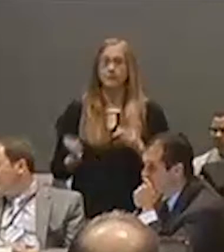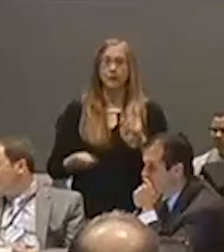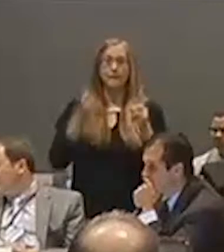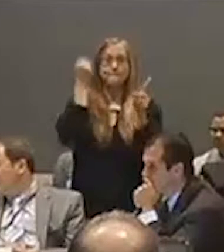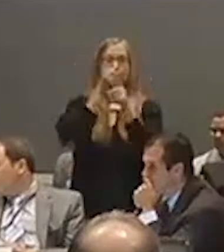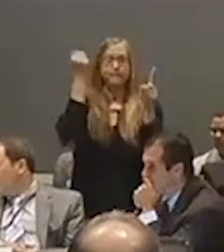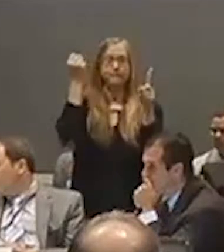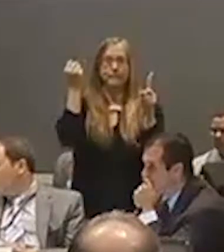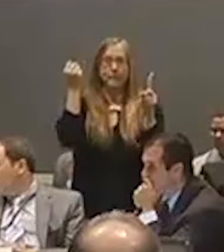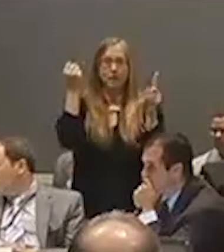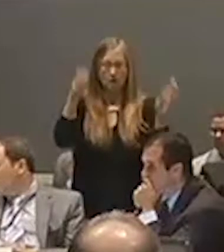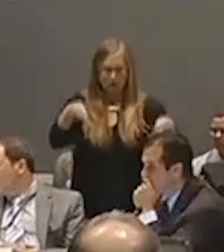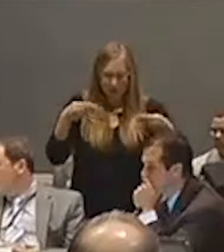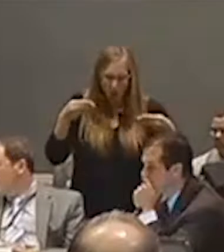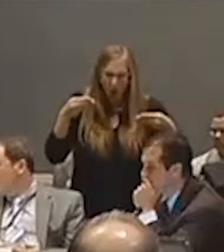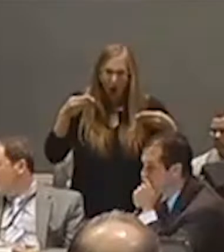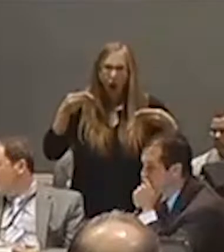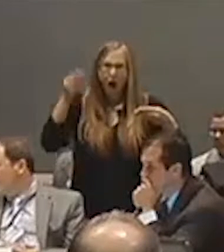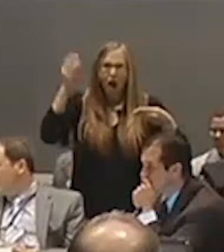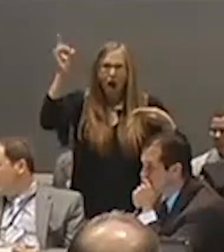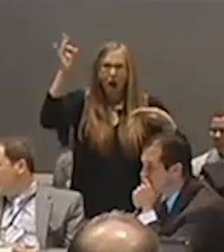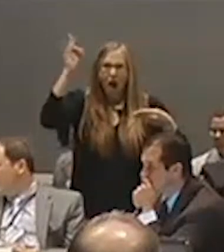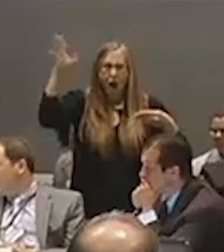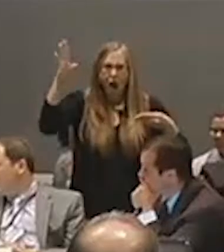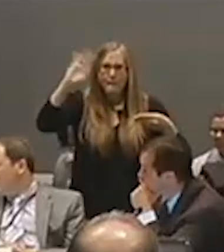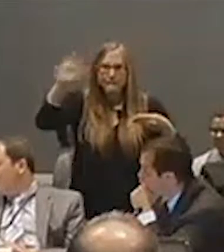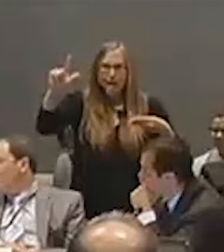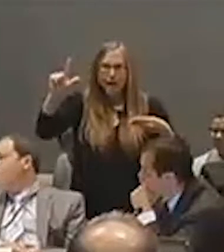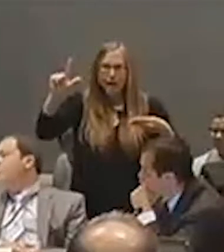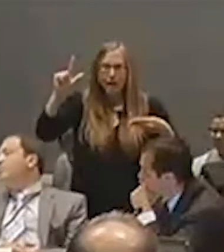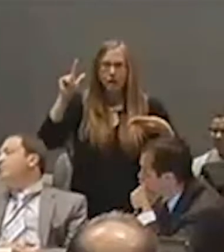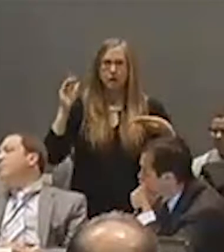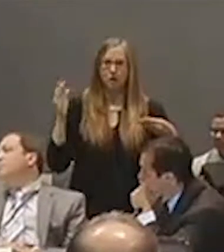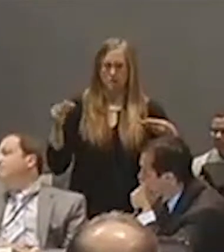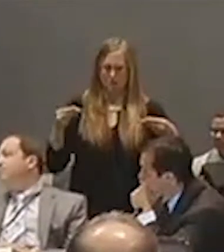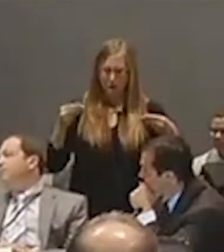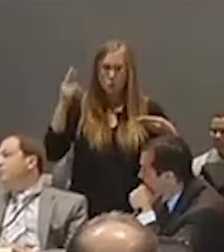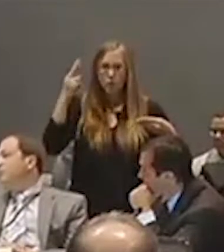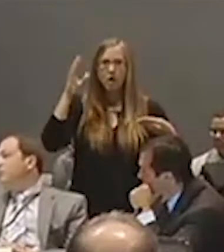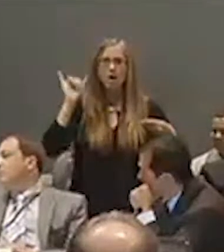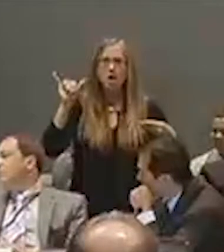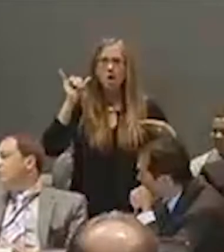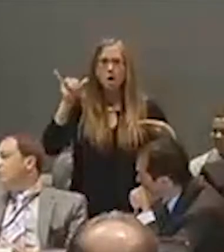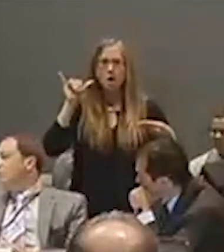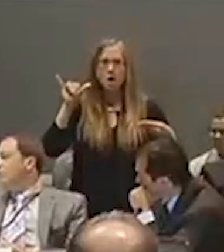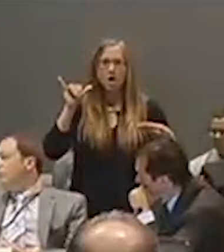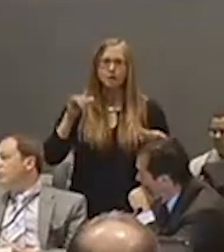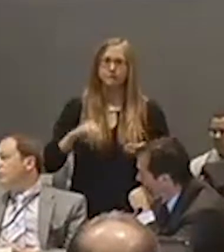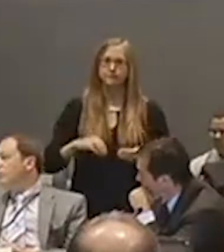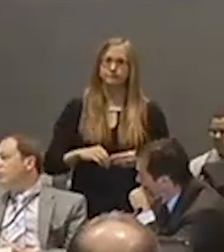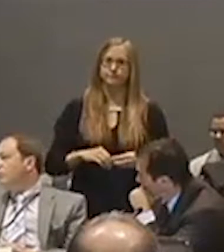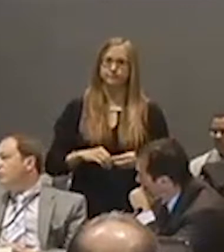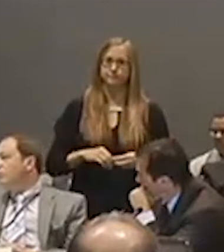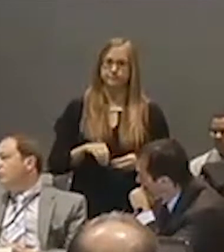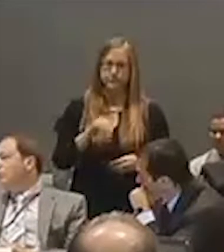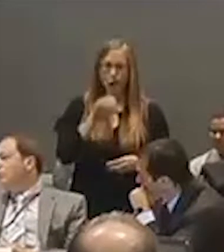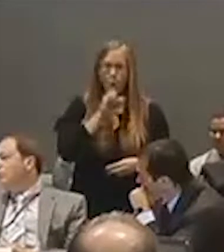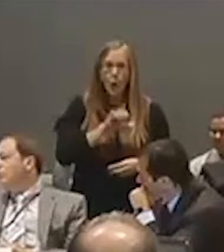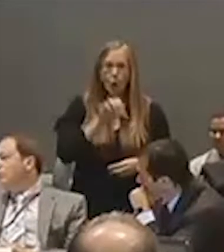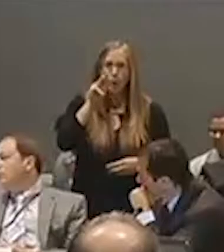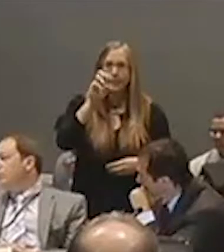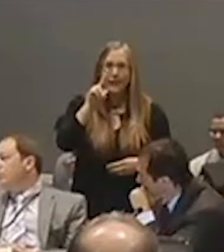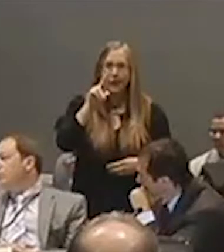this outrageous bill, and then checking into their accounts and so forth, then they realize, hey, that's an old meter. They